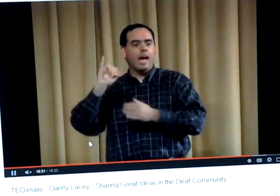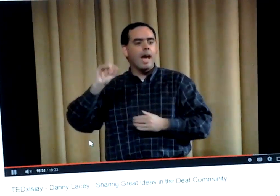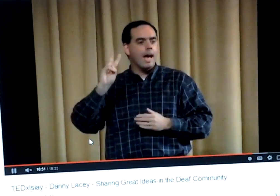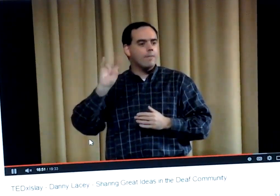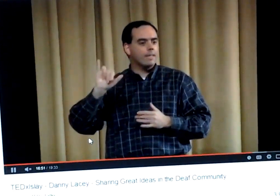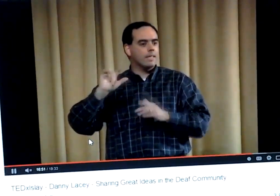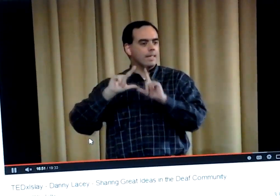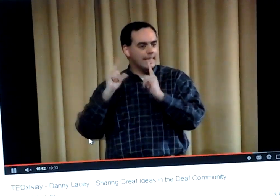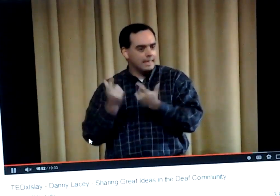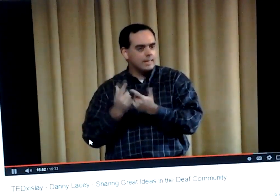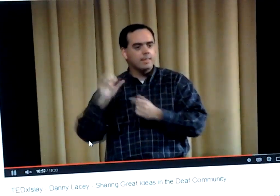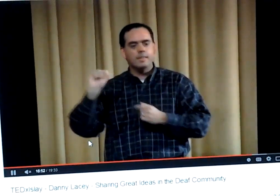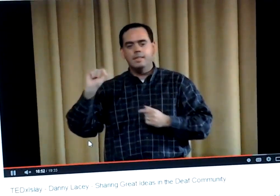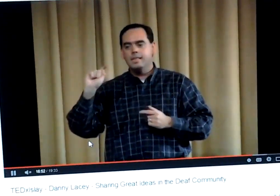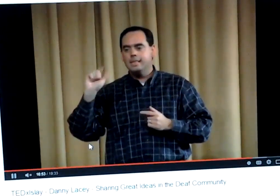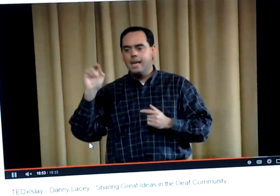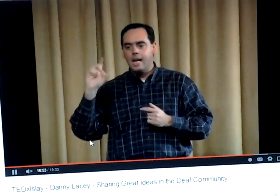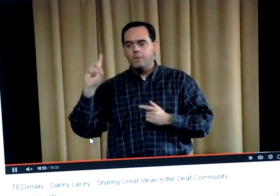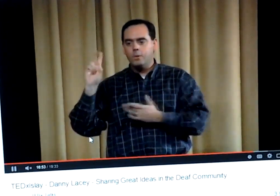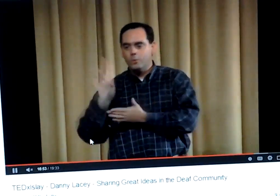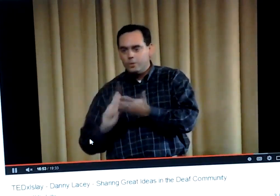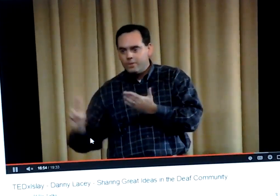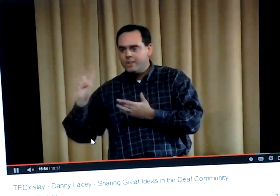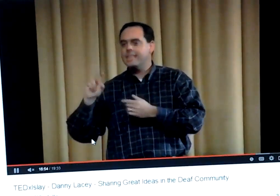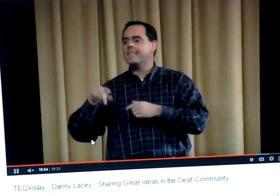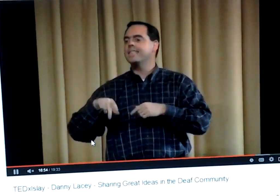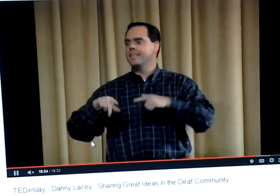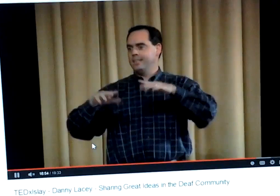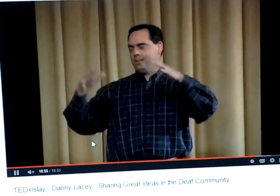And this was in 2001. It was very successful.